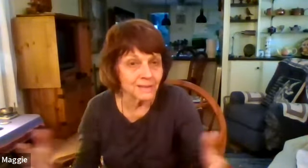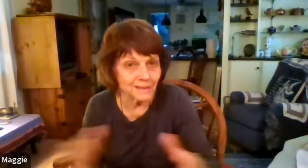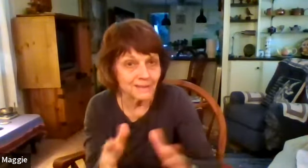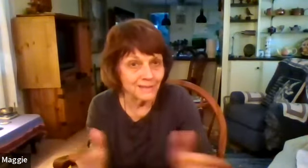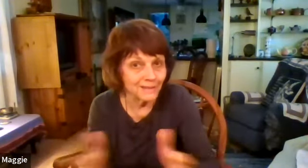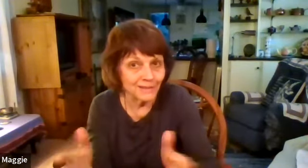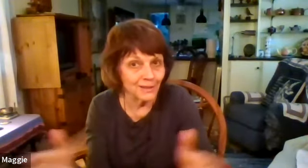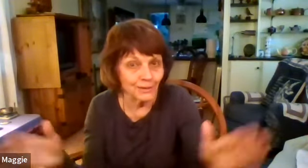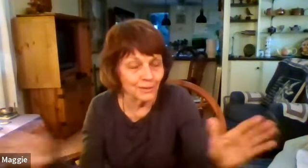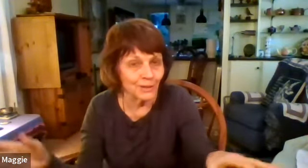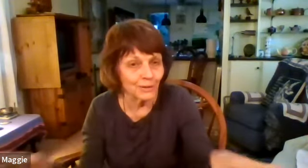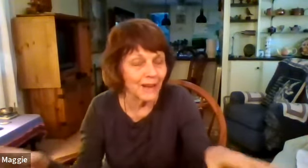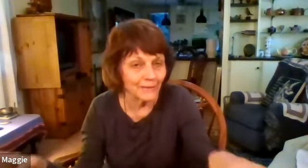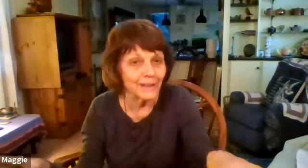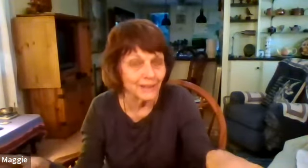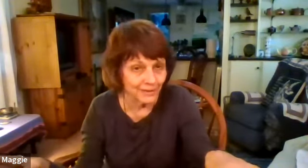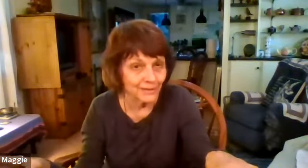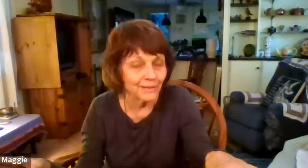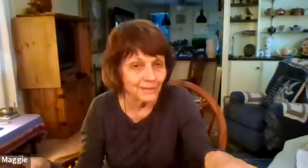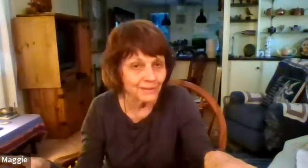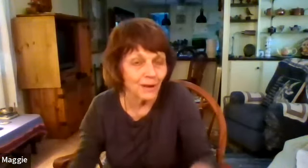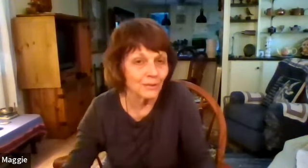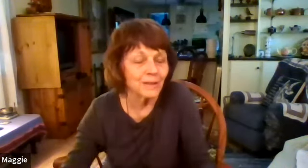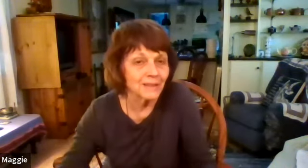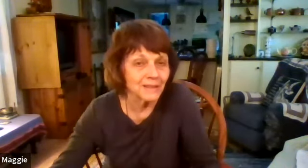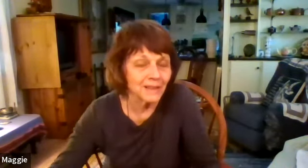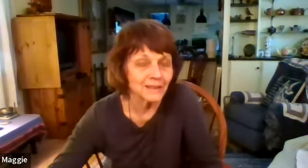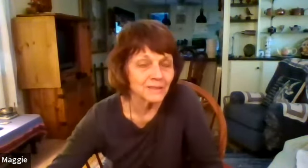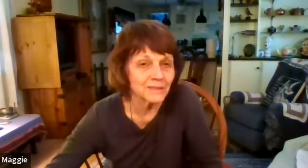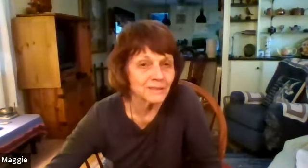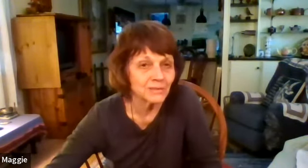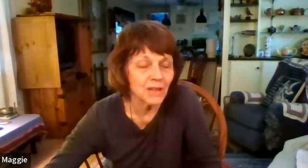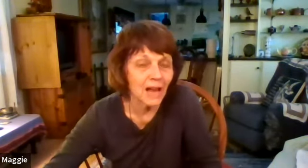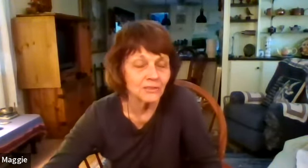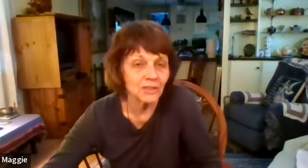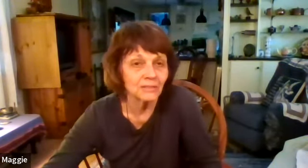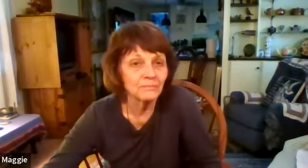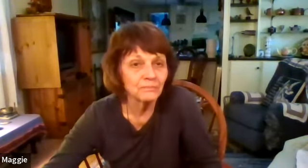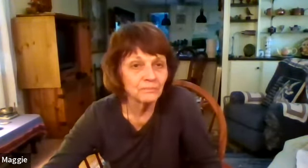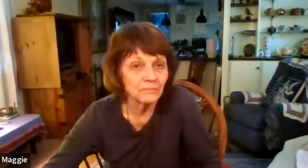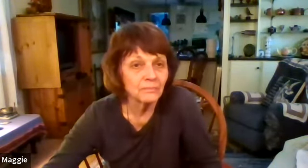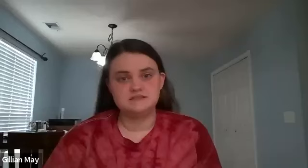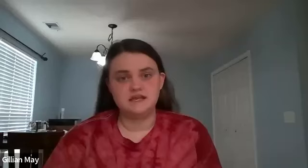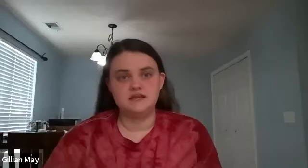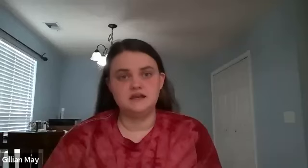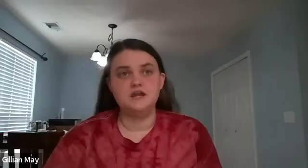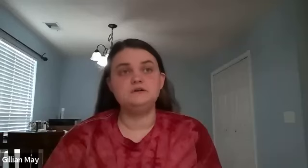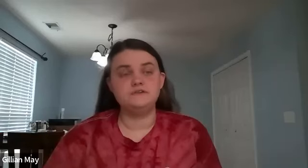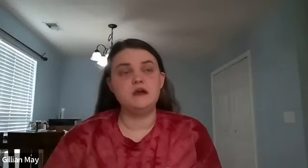it's you don't have either. So it is challenging. Yes, and I do